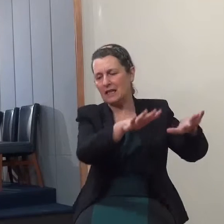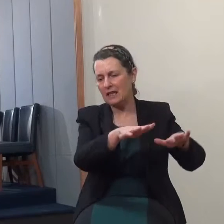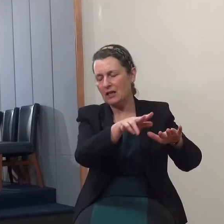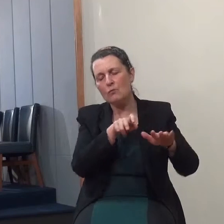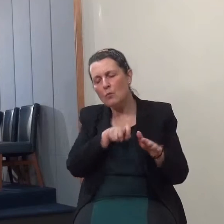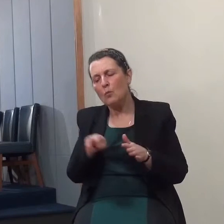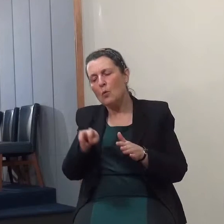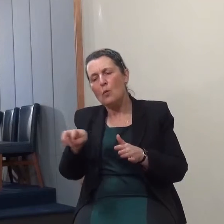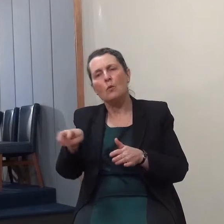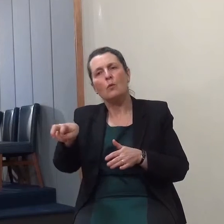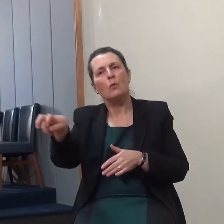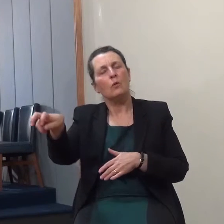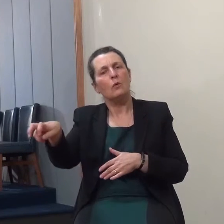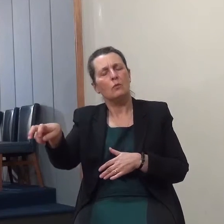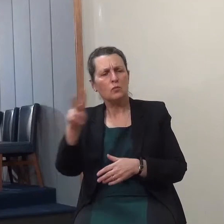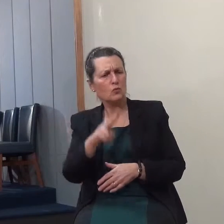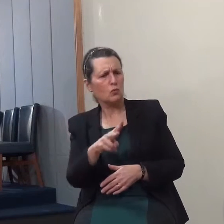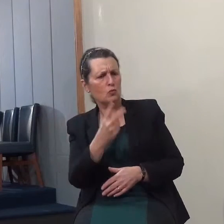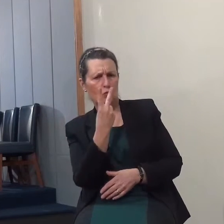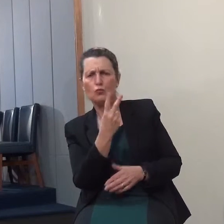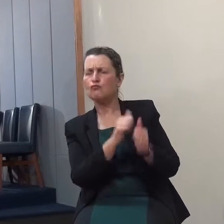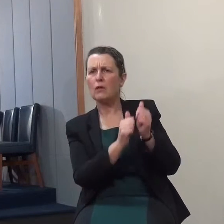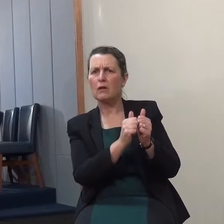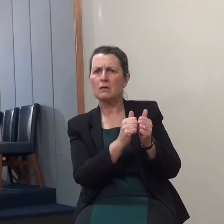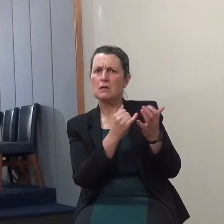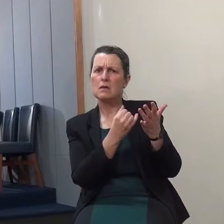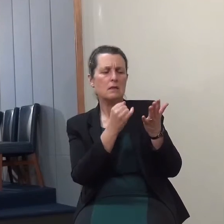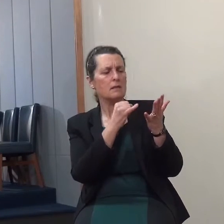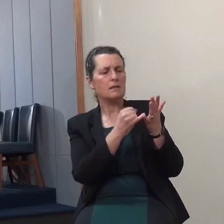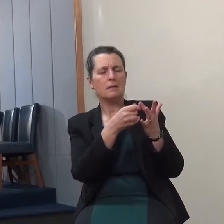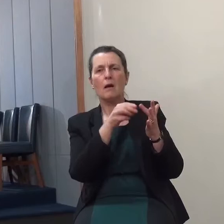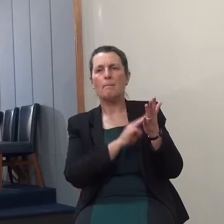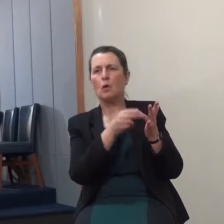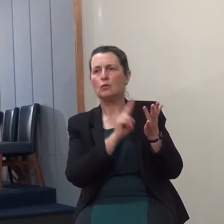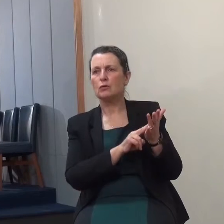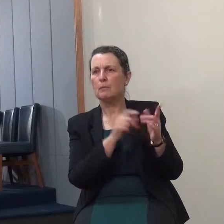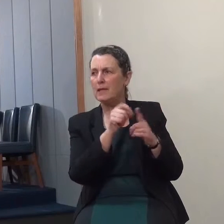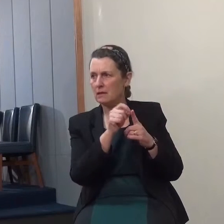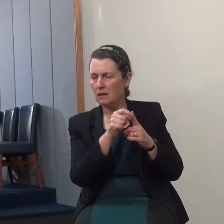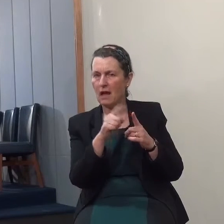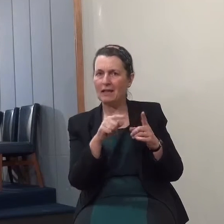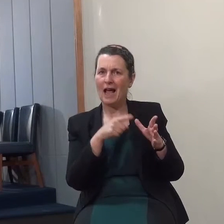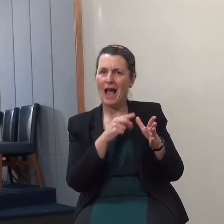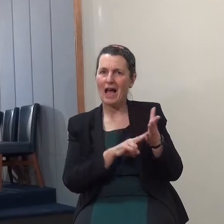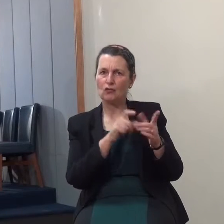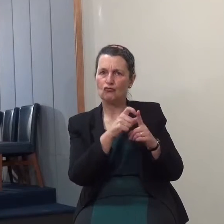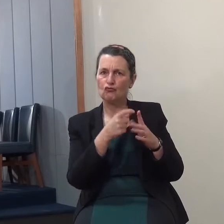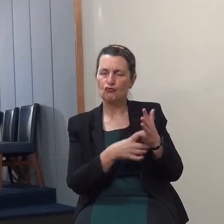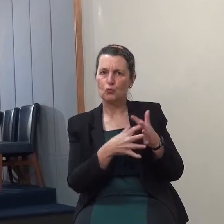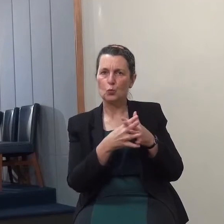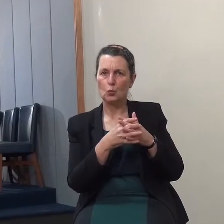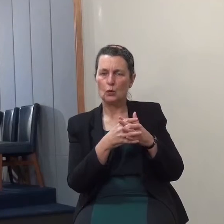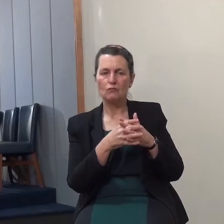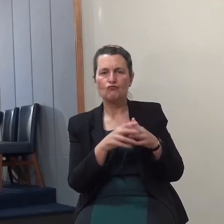the Sea of Galilee, saw two brethren, Simon called Peter, and Andrew his brother, casting a net into the sea, for they